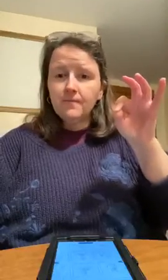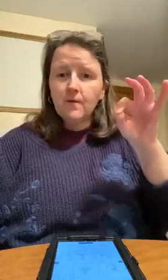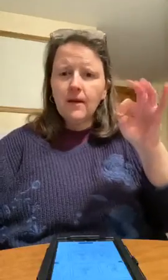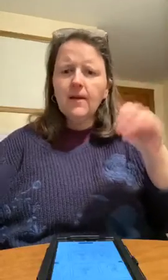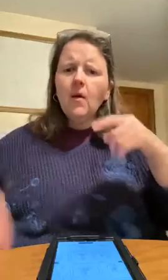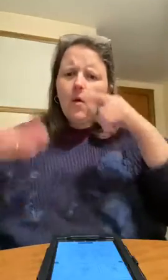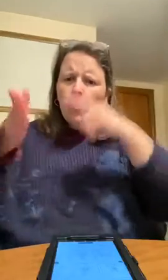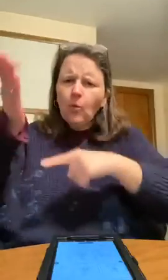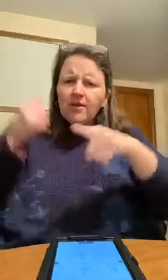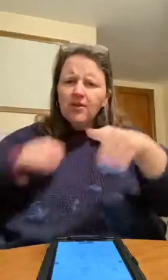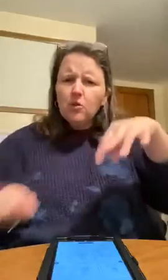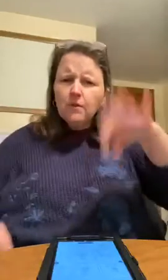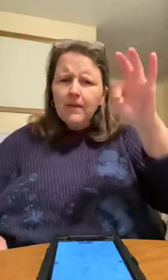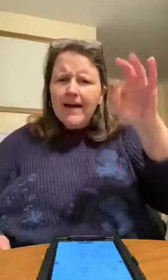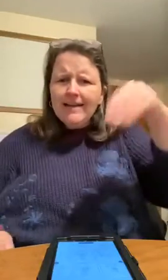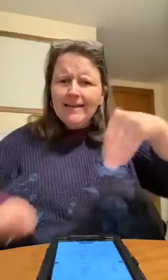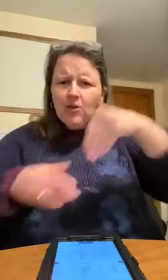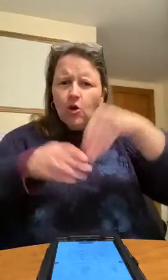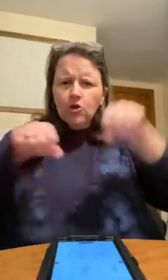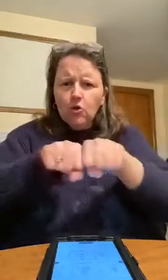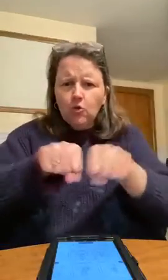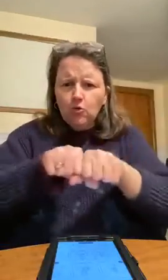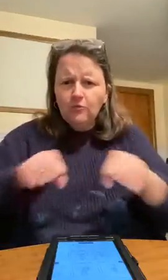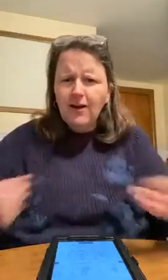okay. What did you find in your shoe?